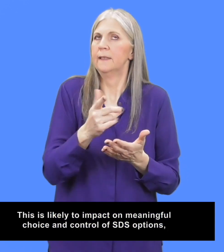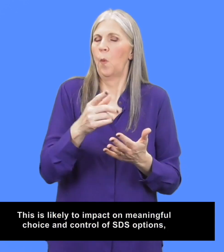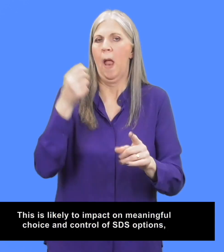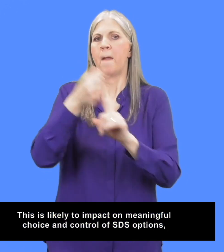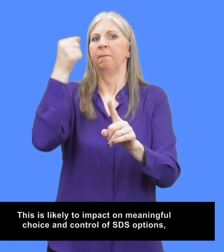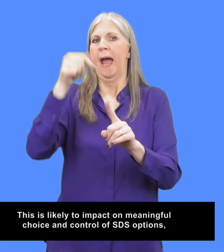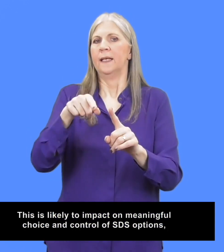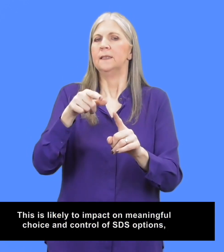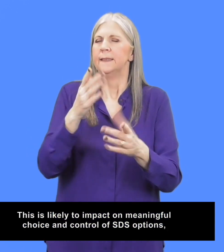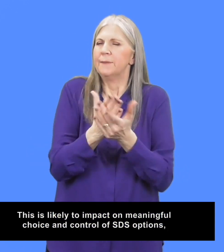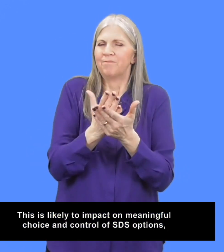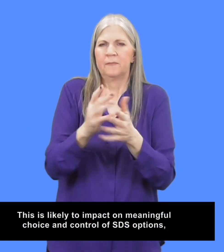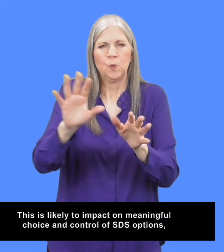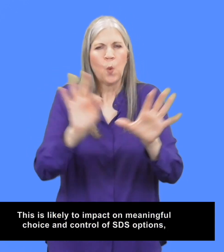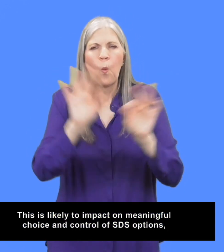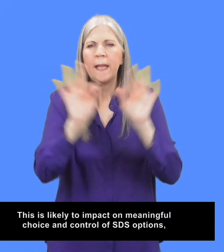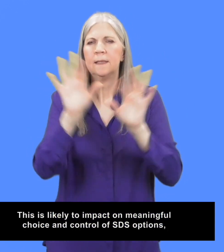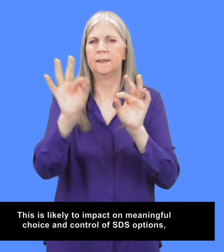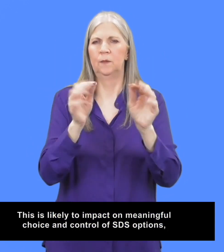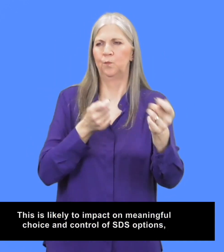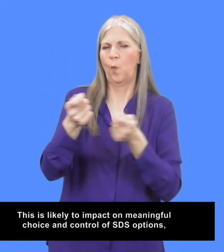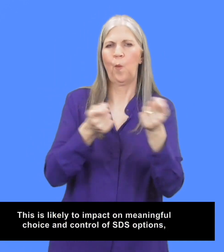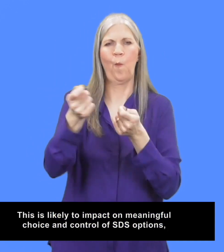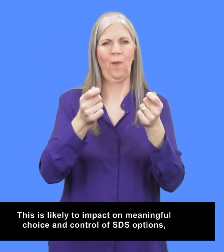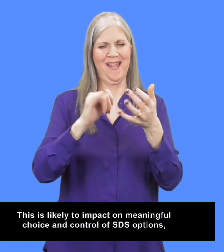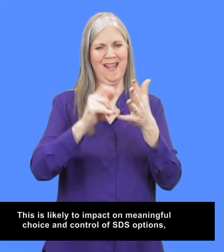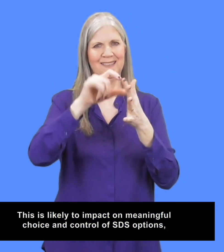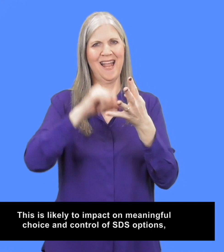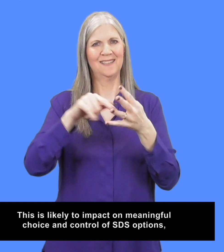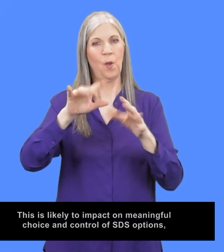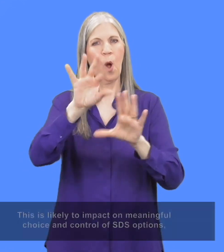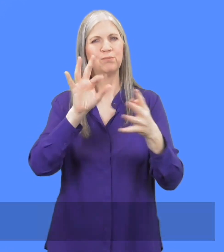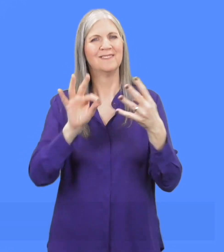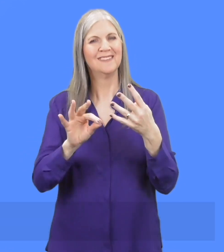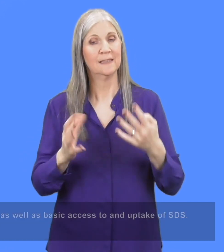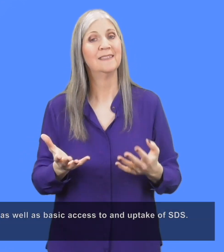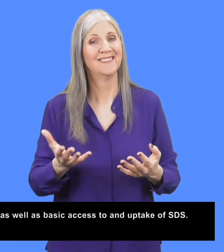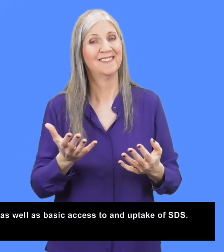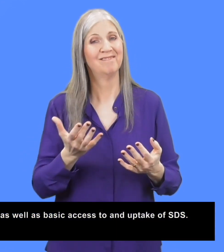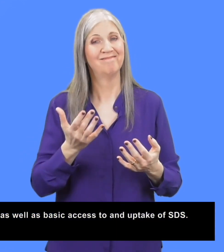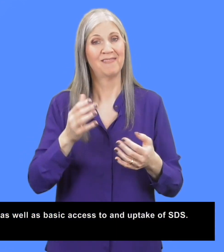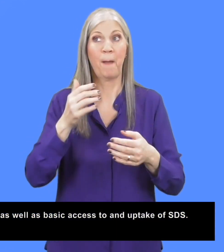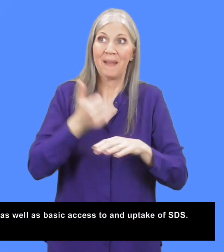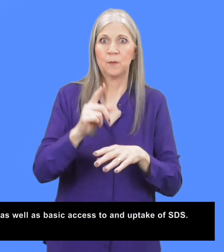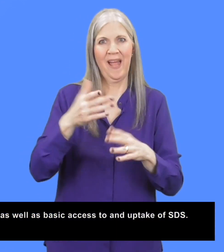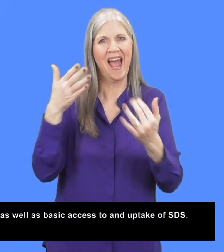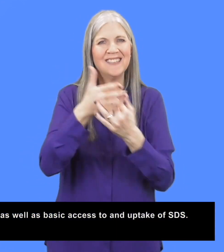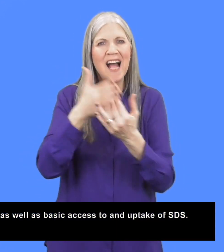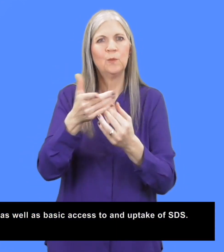impact on meaningful choice and control of SDS options, as well as basic access to and uptake